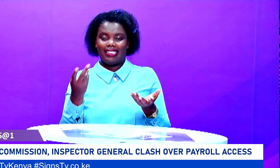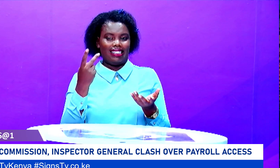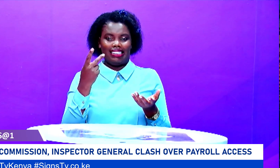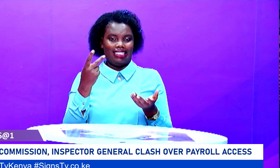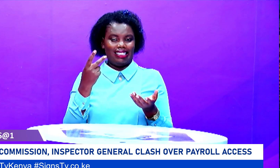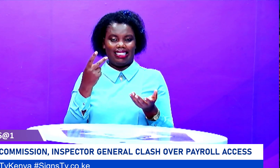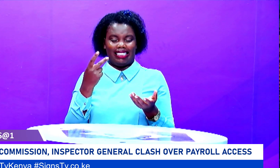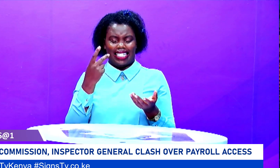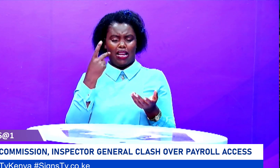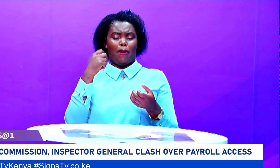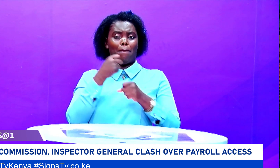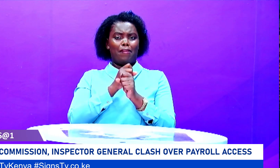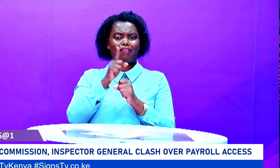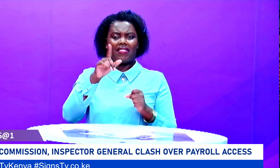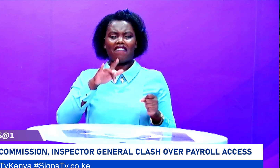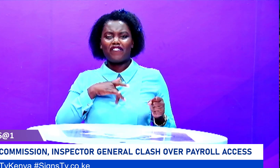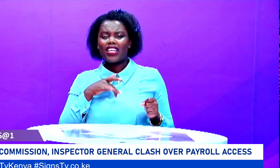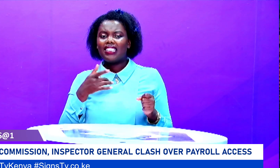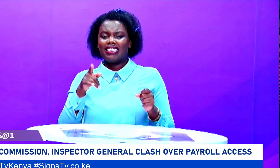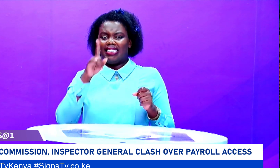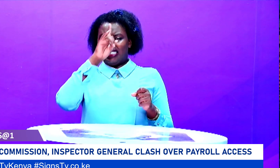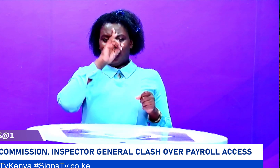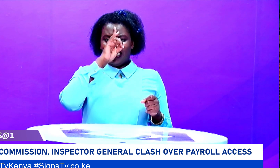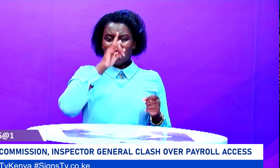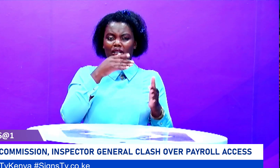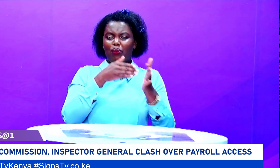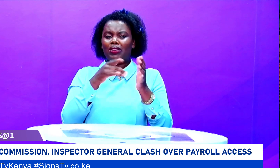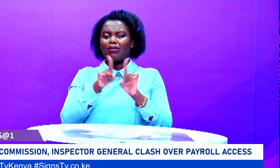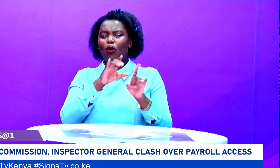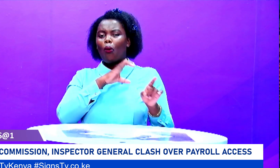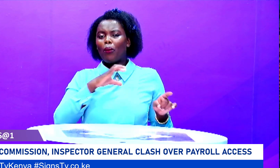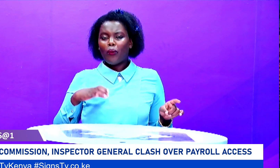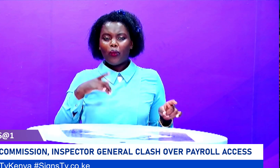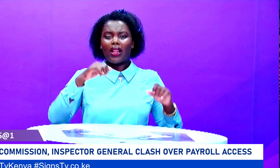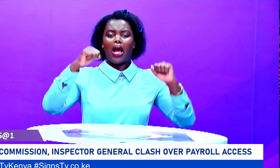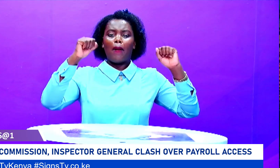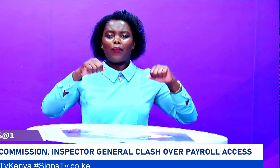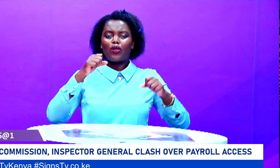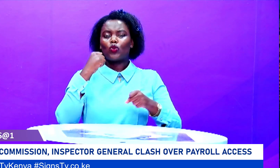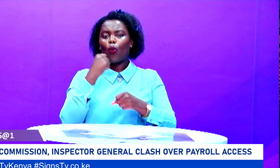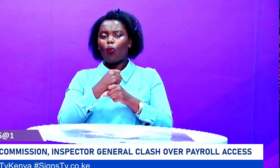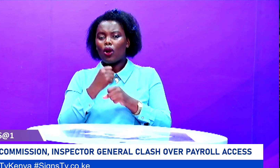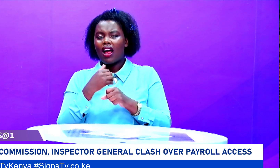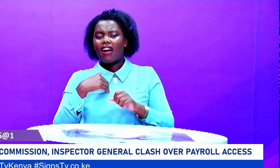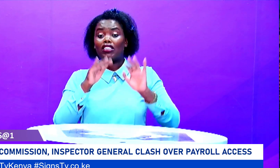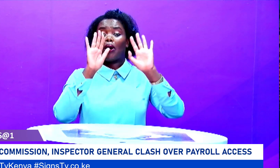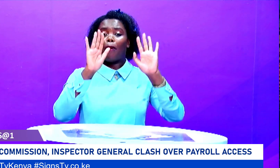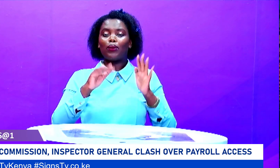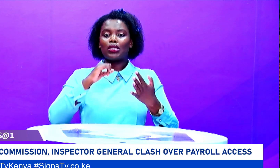This denial, according to Lelei, had severely hampered the Commission's ability